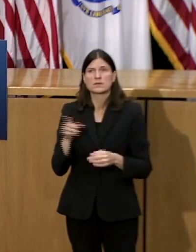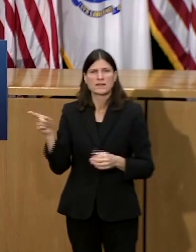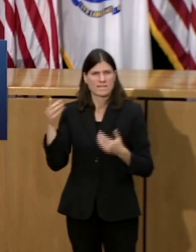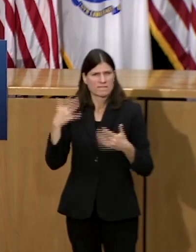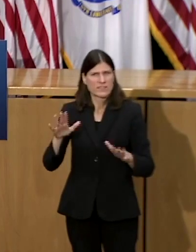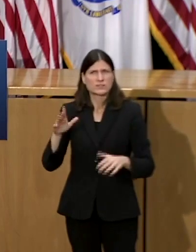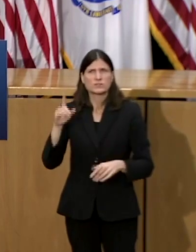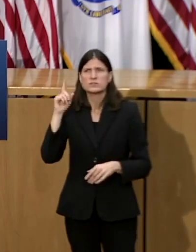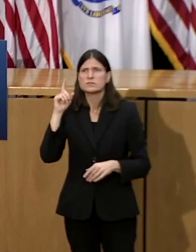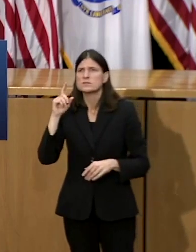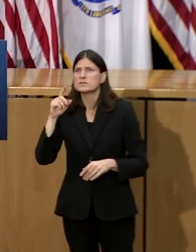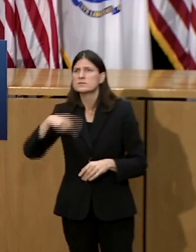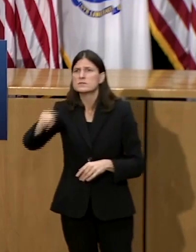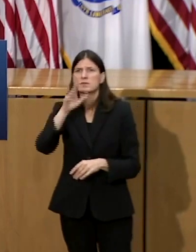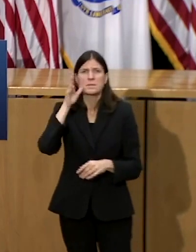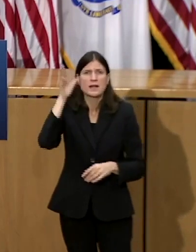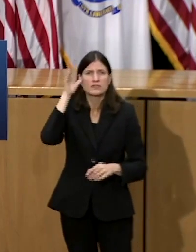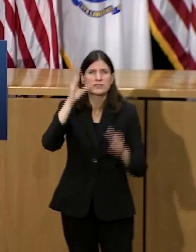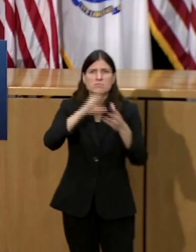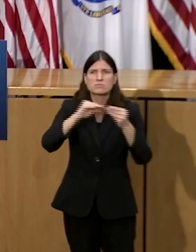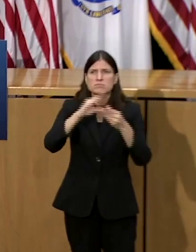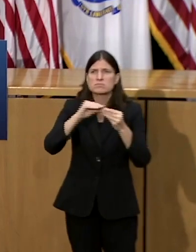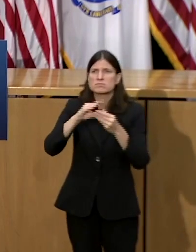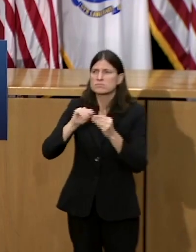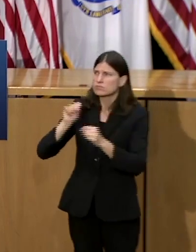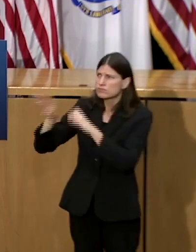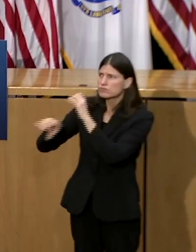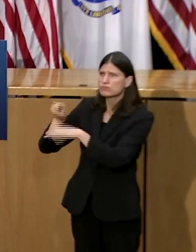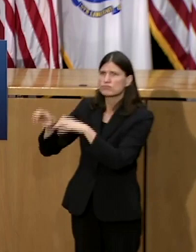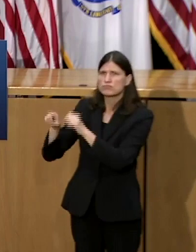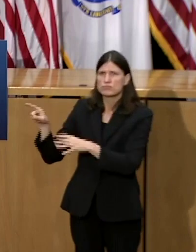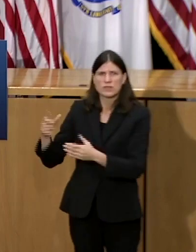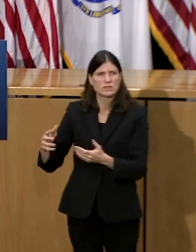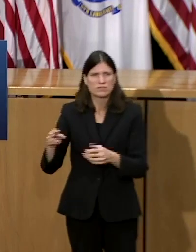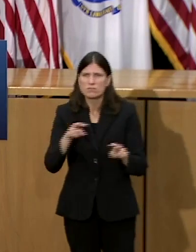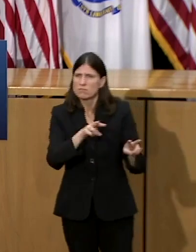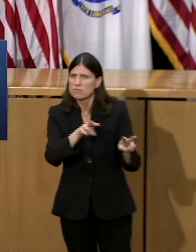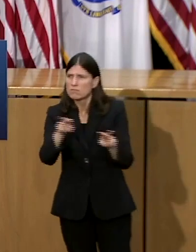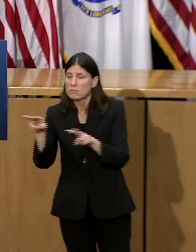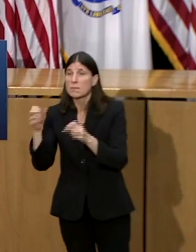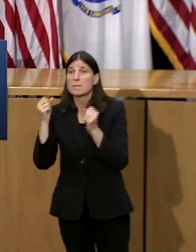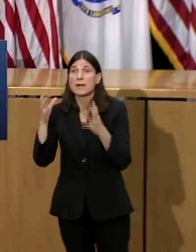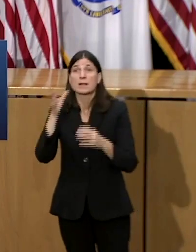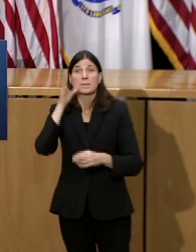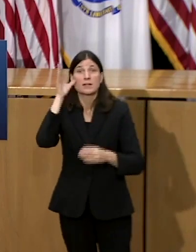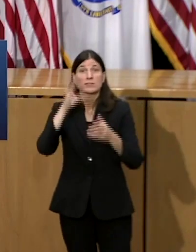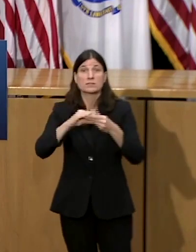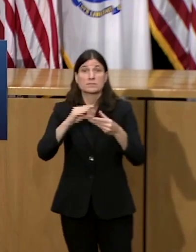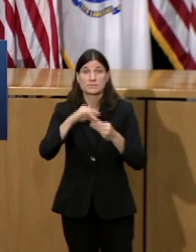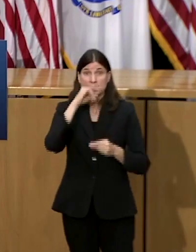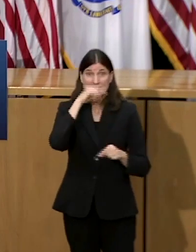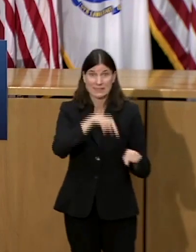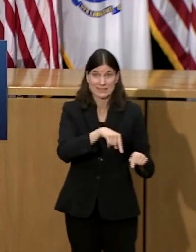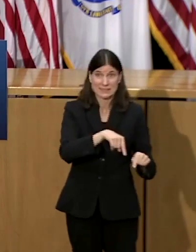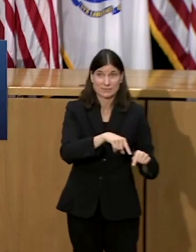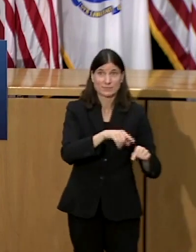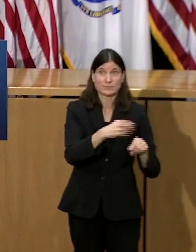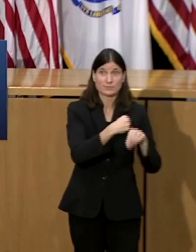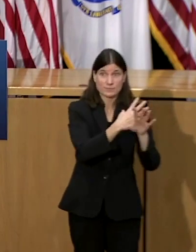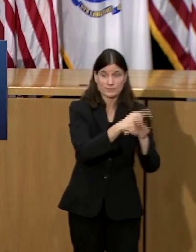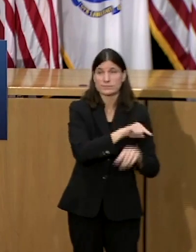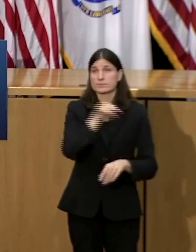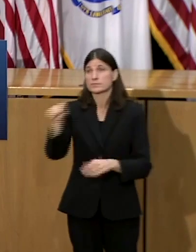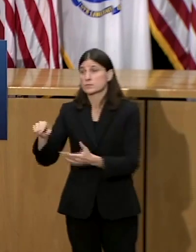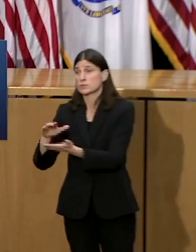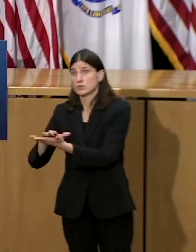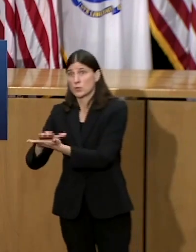gone remote for a week or two and then come back because of something that happened in the community. The disruption was nowhere near as severe as it's been for